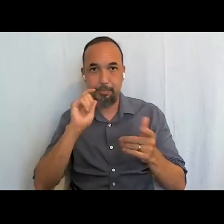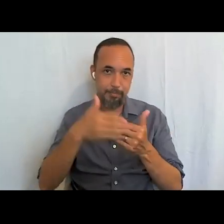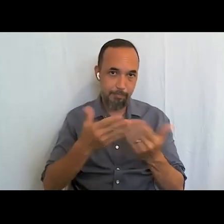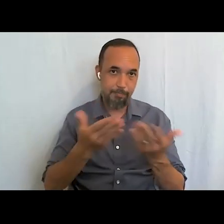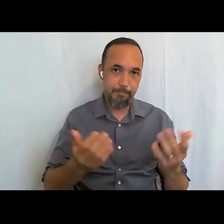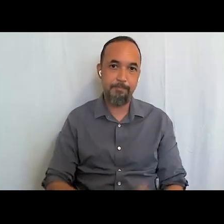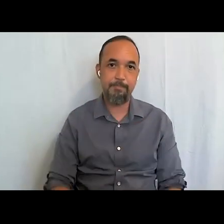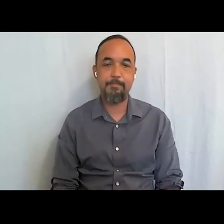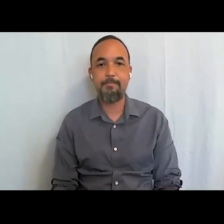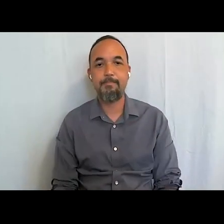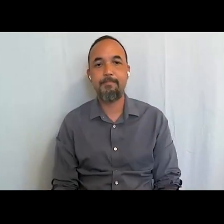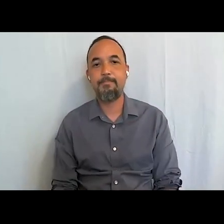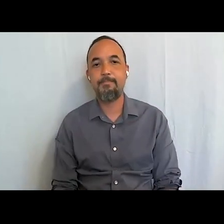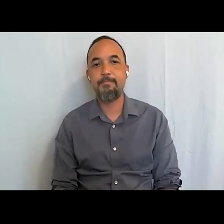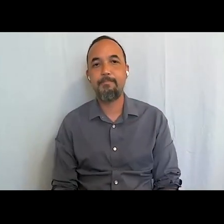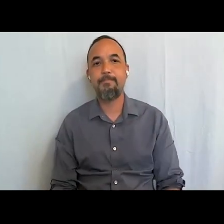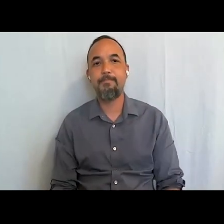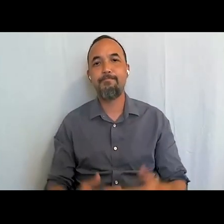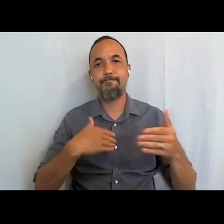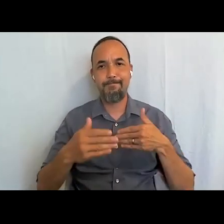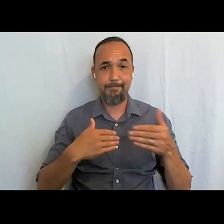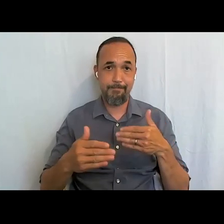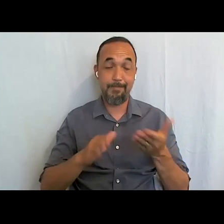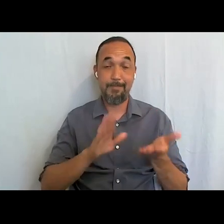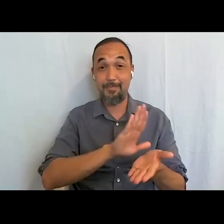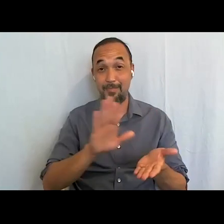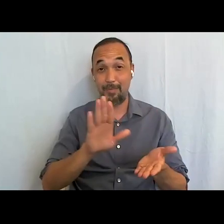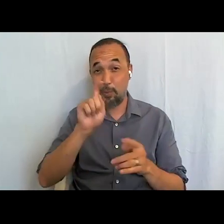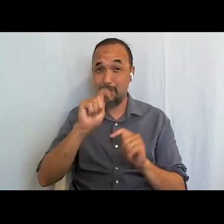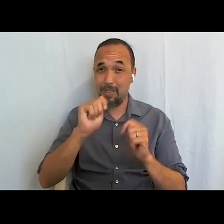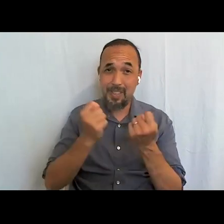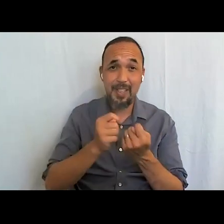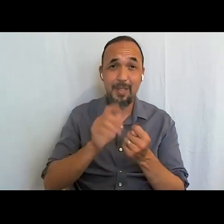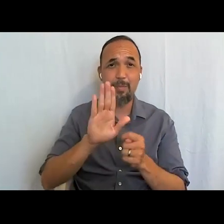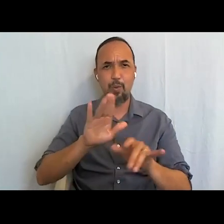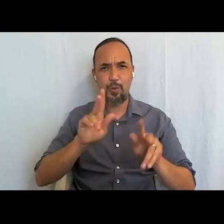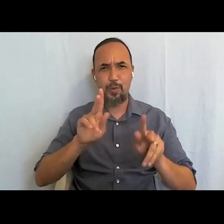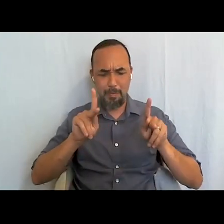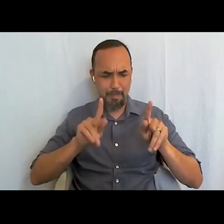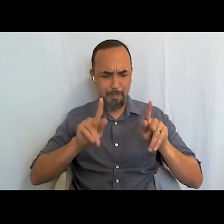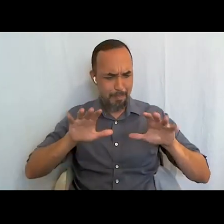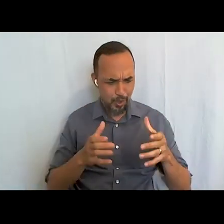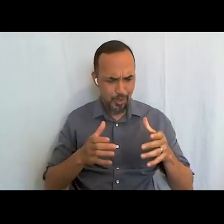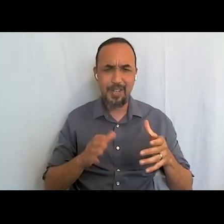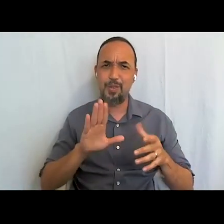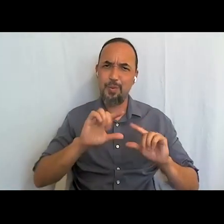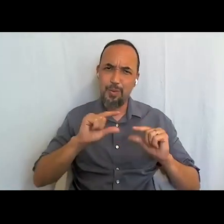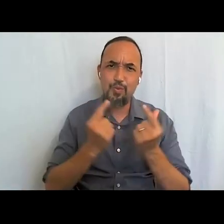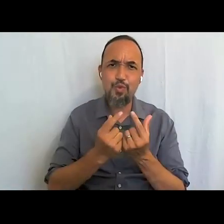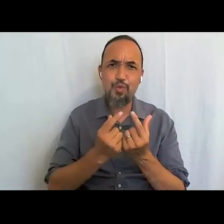But anyway, your team needs you. Your party, your group needs you. Okay, so please don't